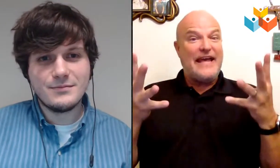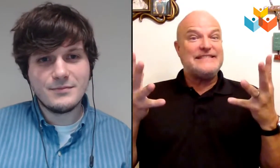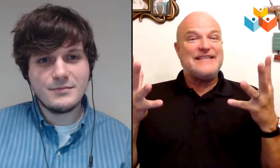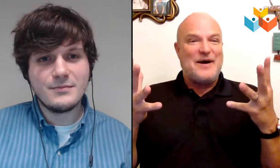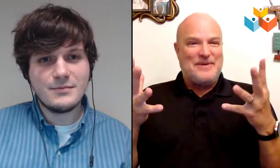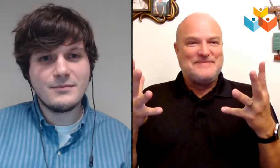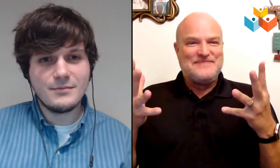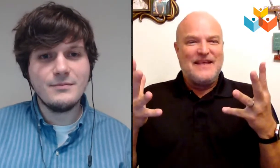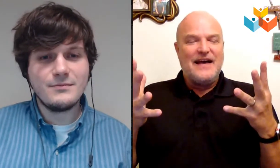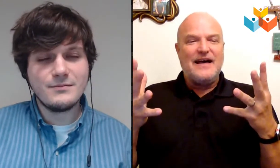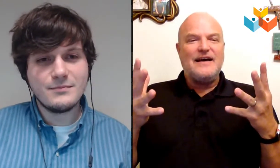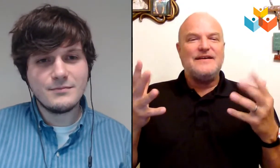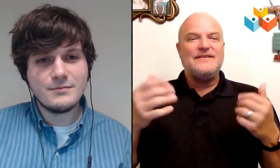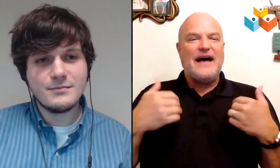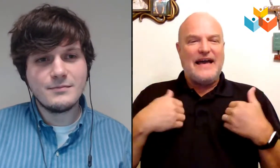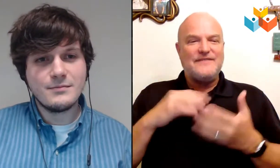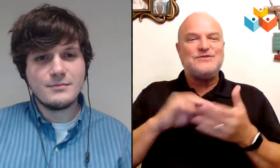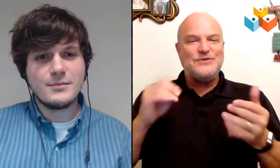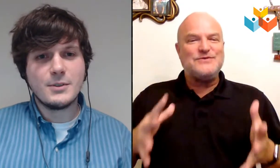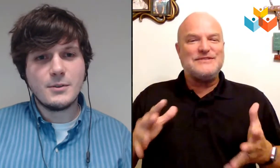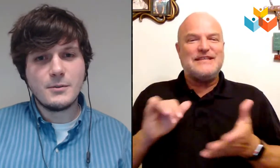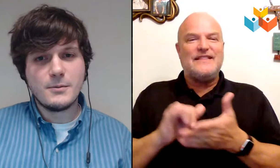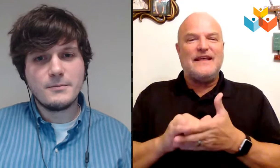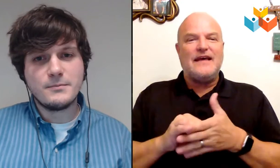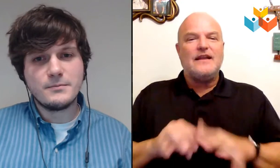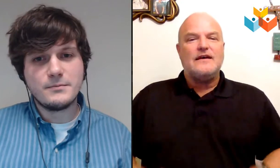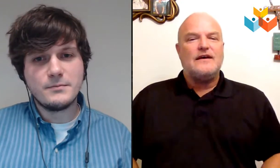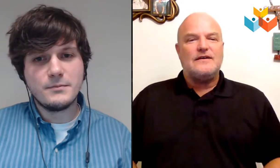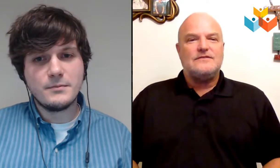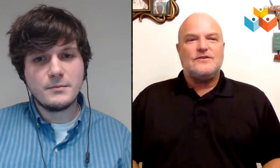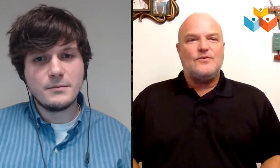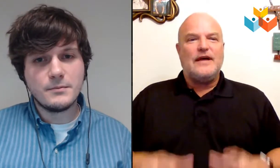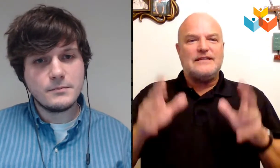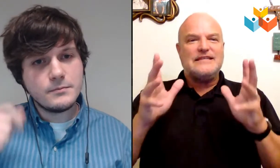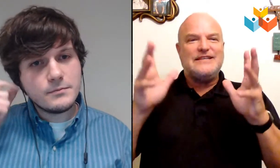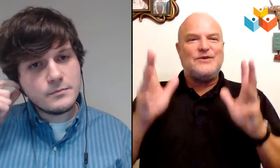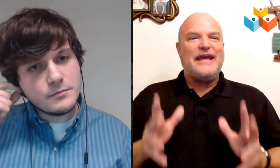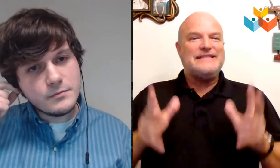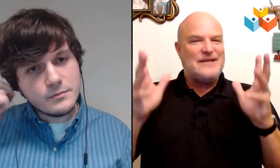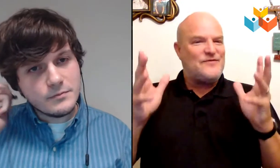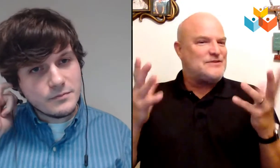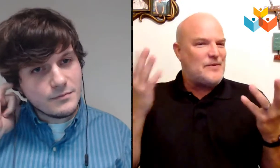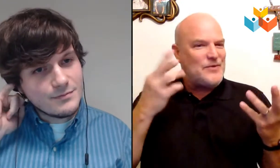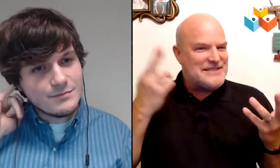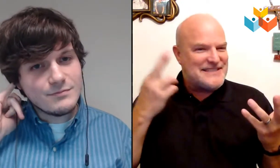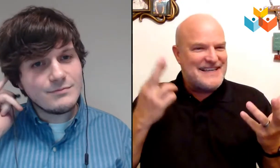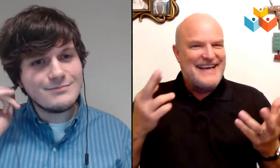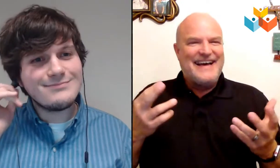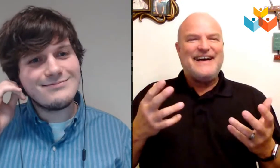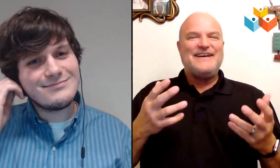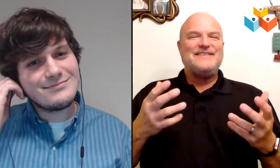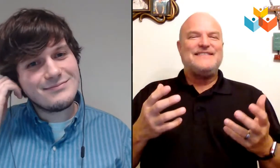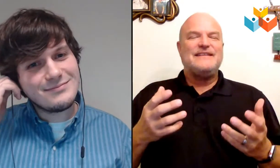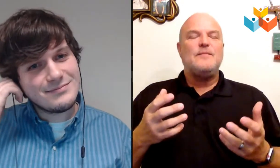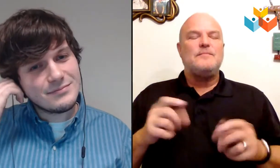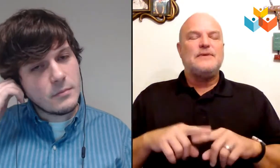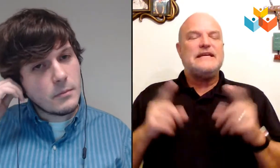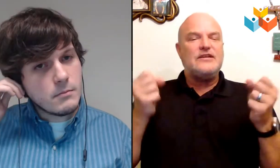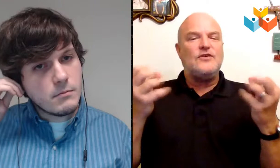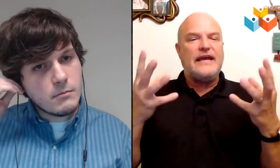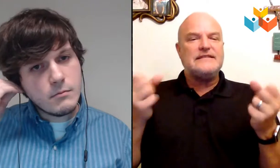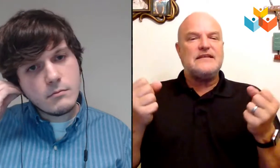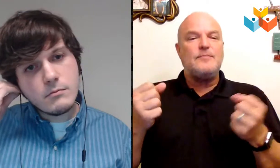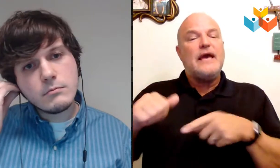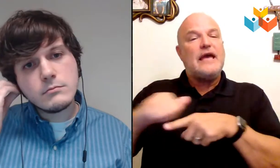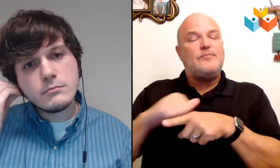Getting your hands up. I have students that don't like to get their hands up for some reason, but